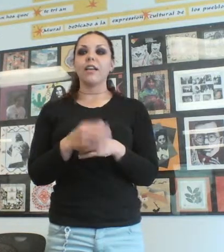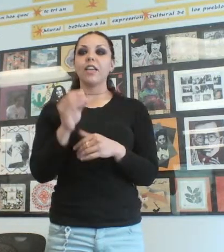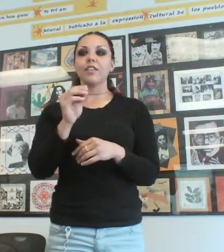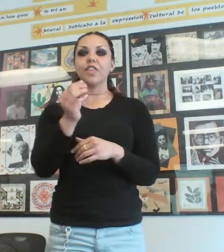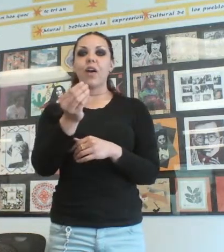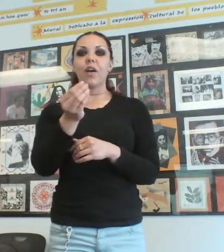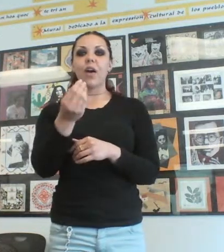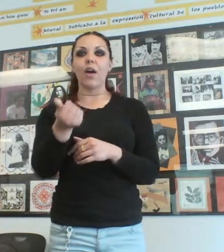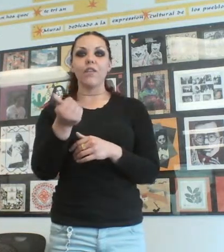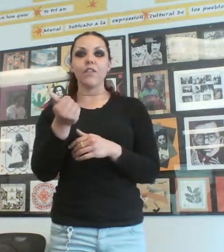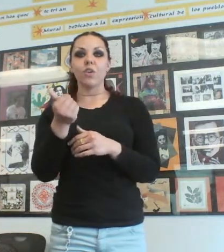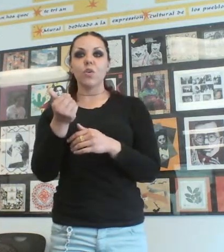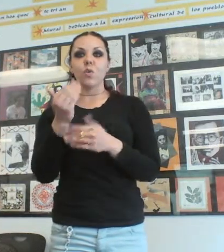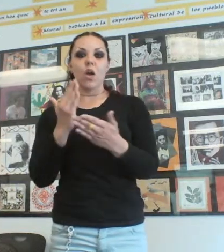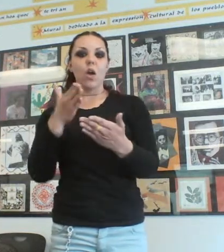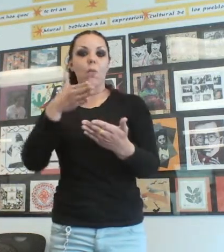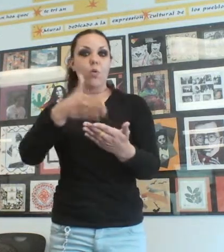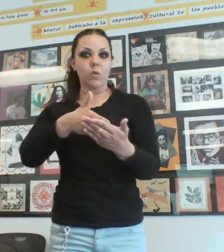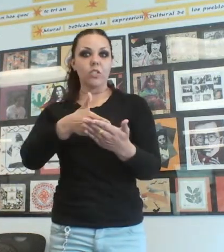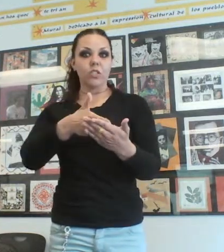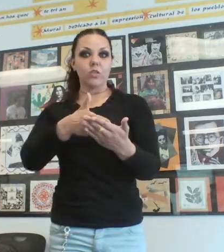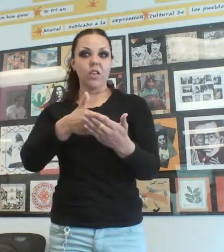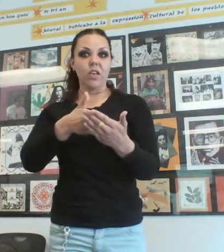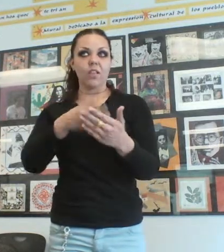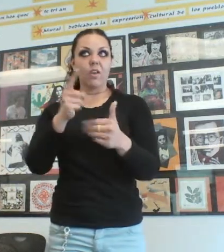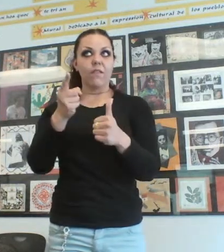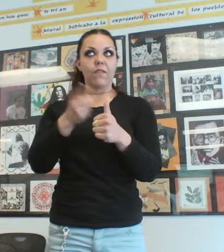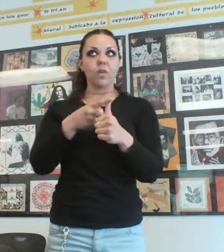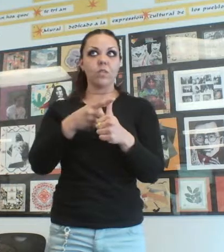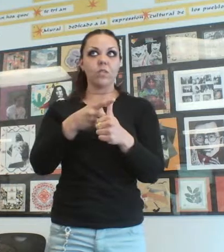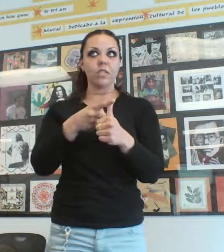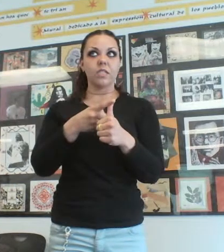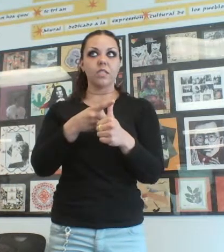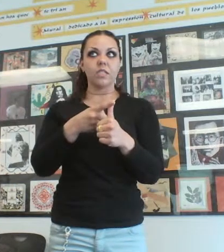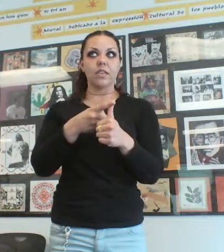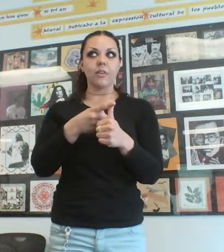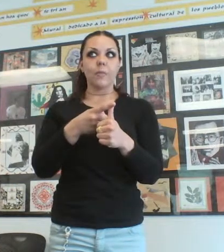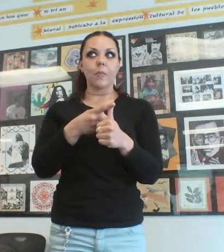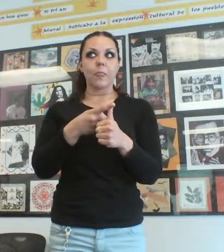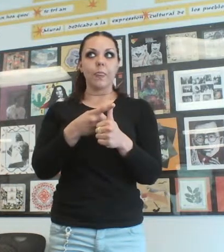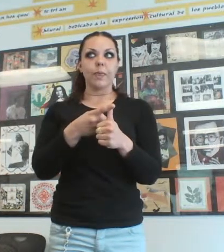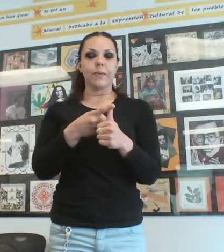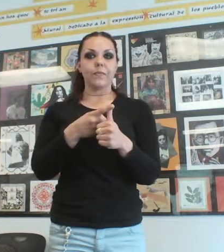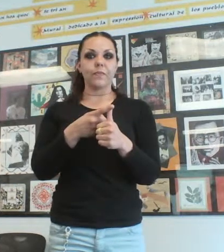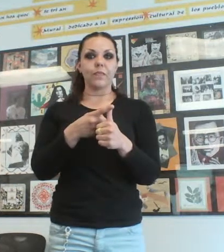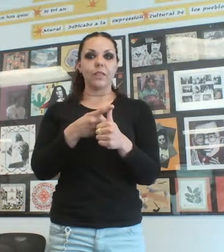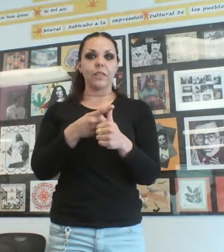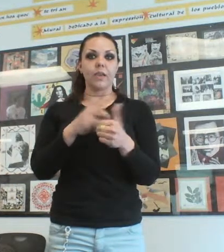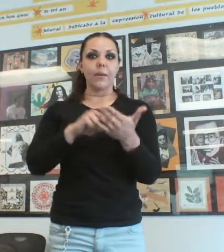an information processing approach, meaning we're just taking in information that